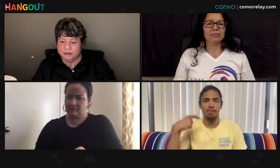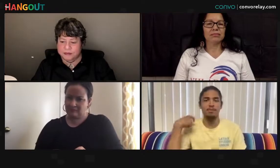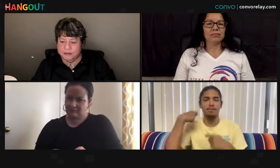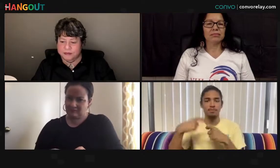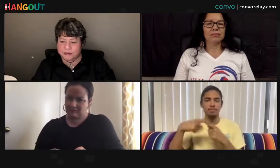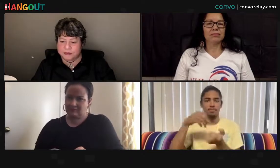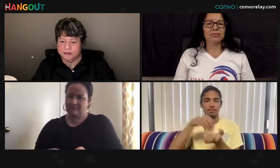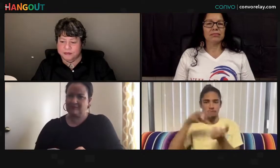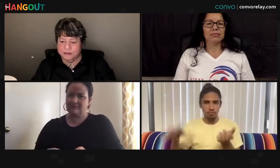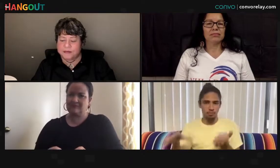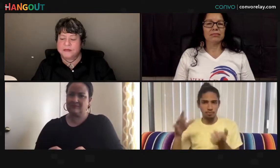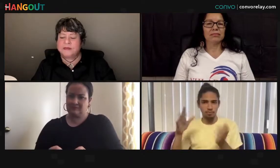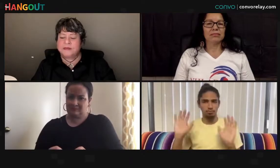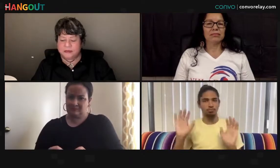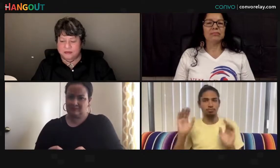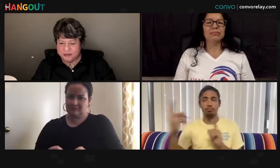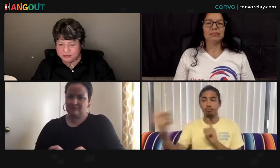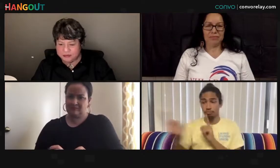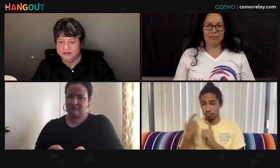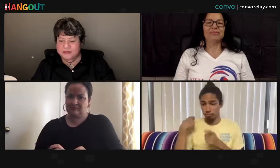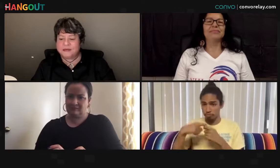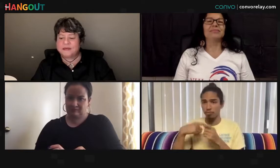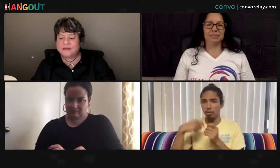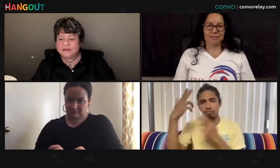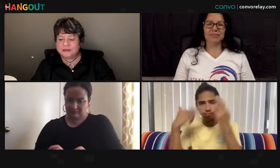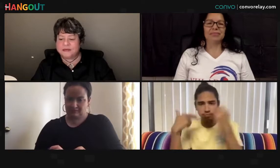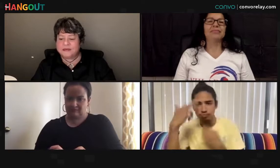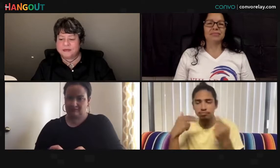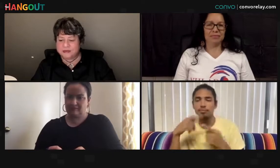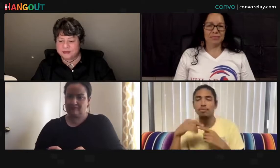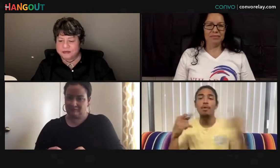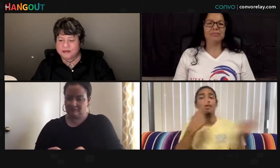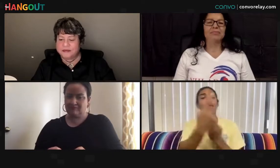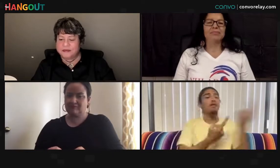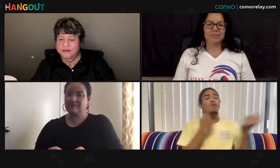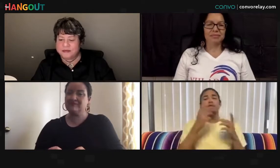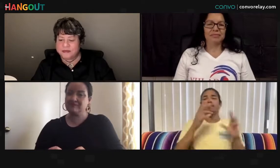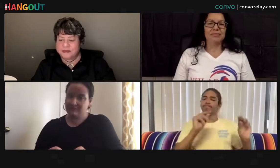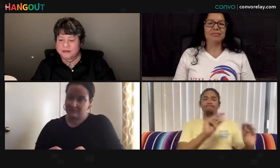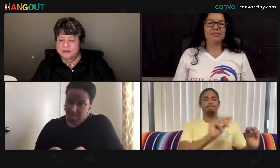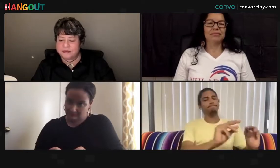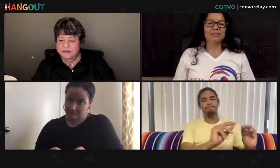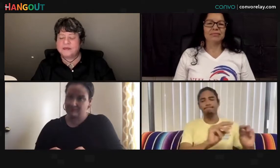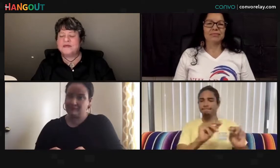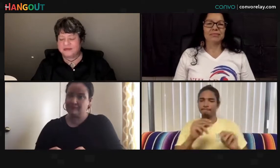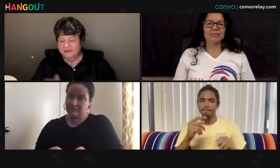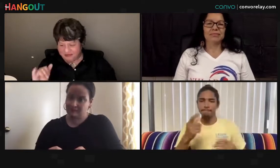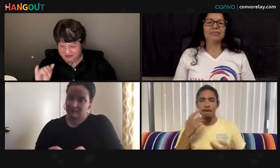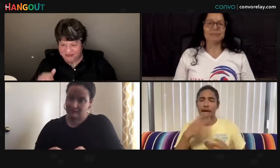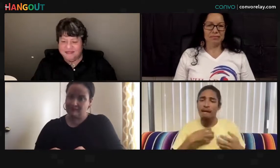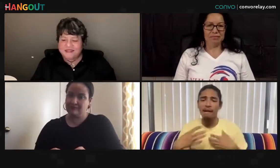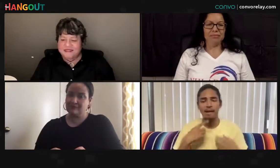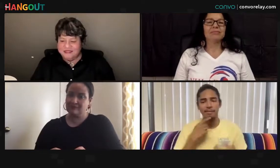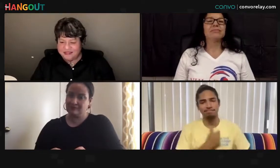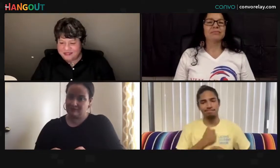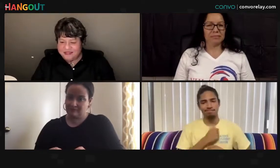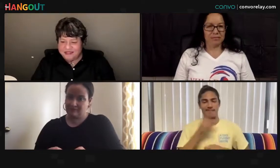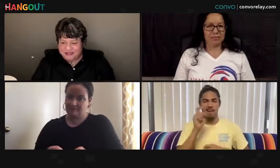said, understand, only Latino students can dress up for Day of the Dead in the sugar skulls, but everybody else cannot. And a lot of